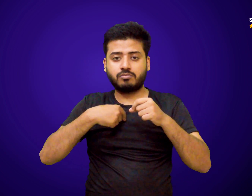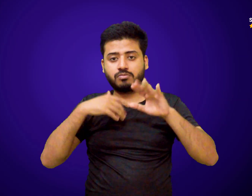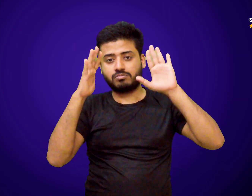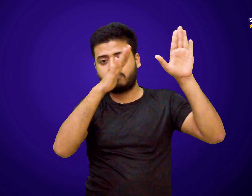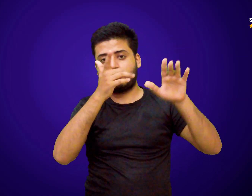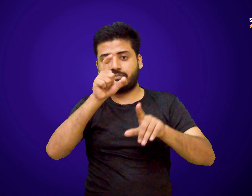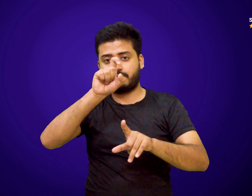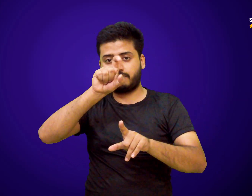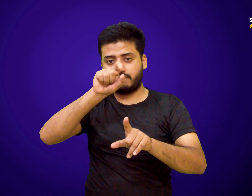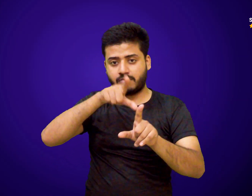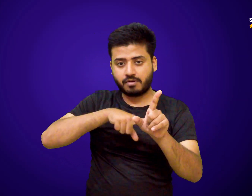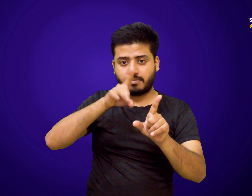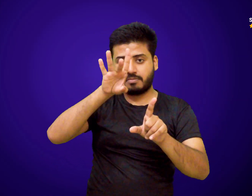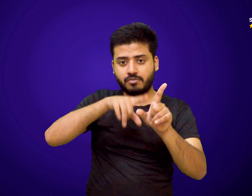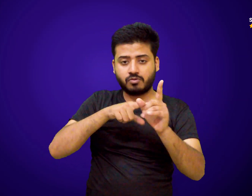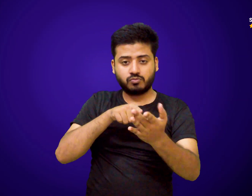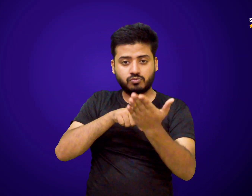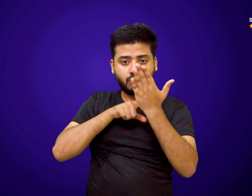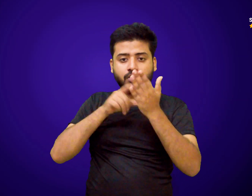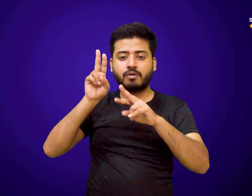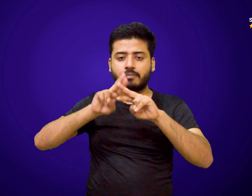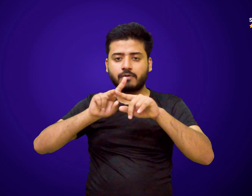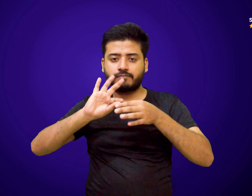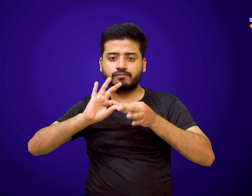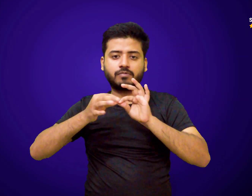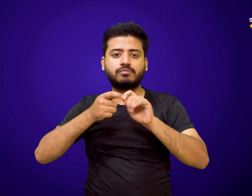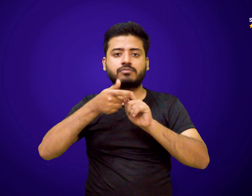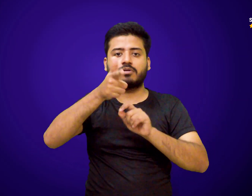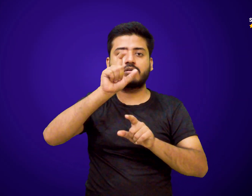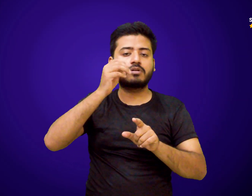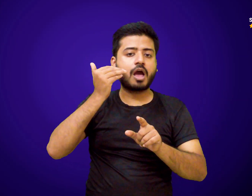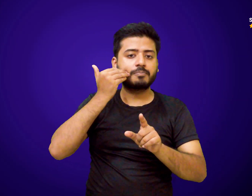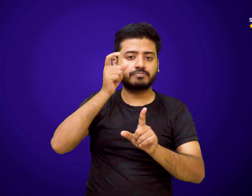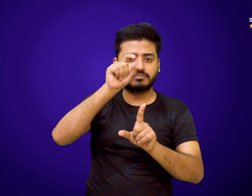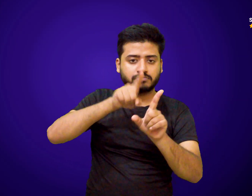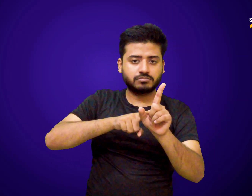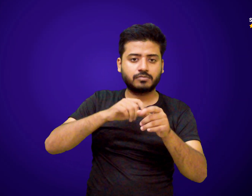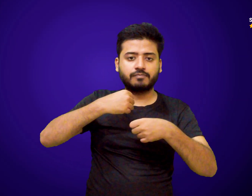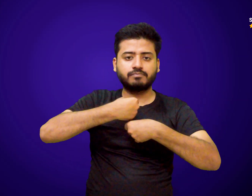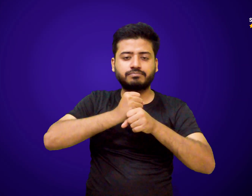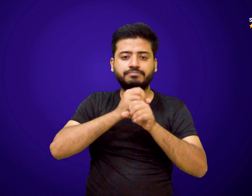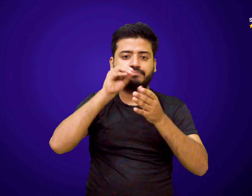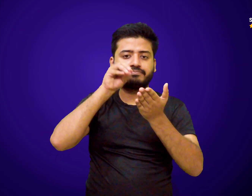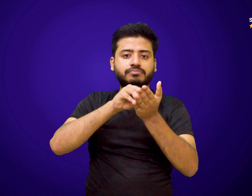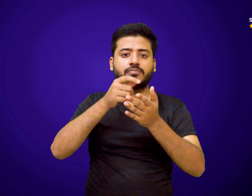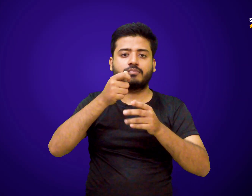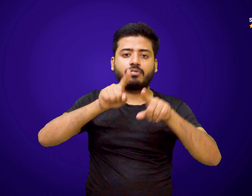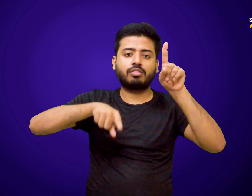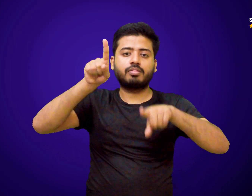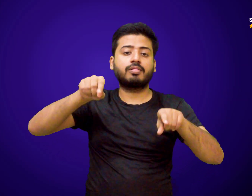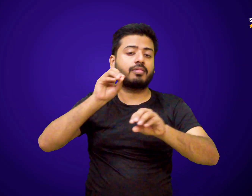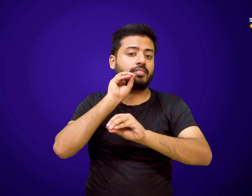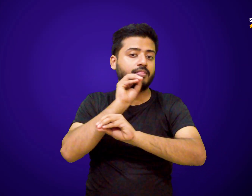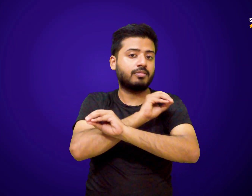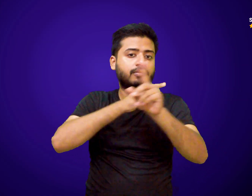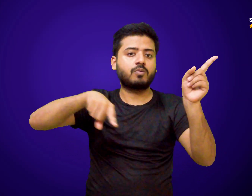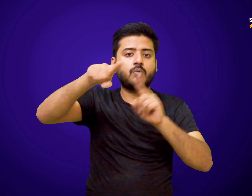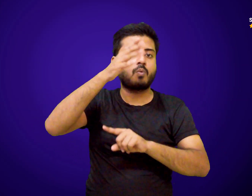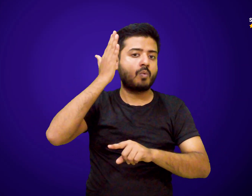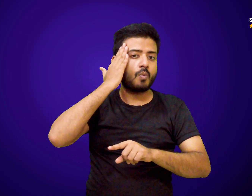Asia. This system was created to protect vulnerable or less educated workers from potential exploitation abroad. The